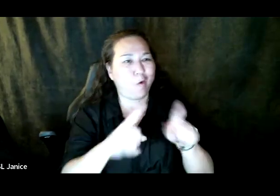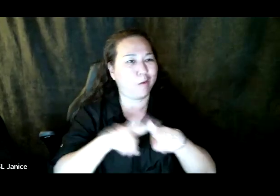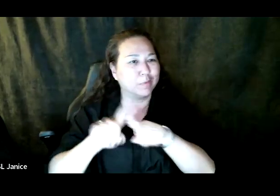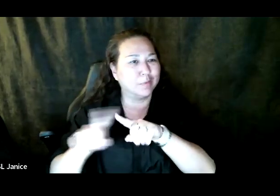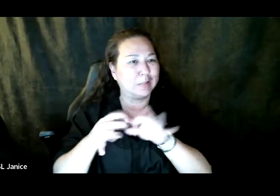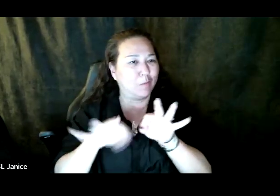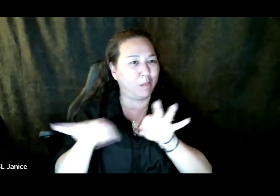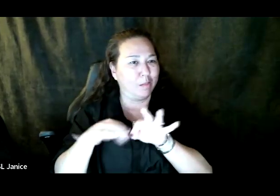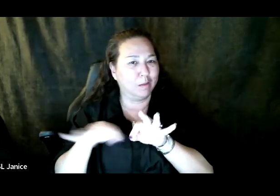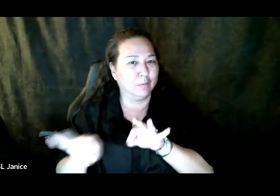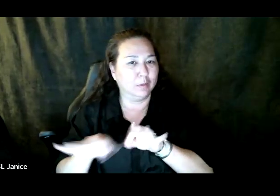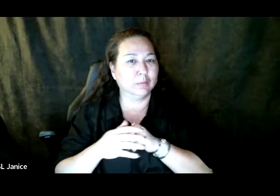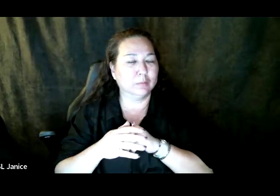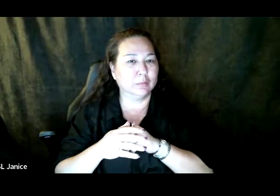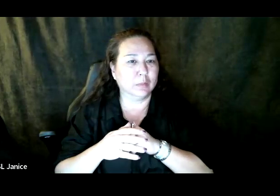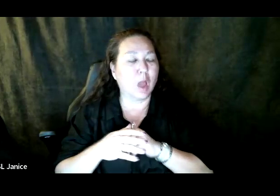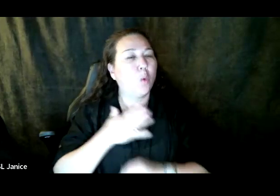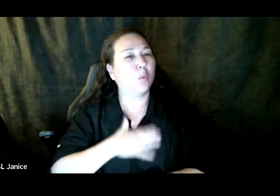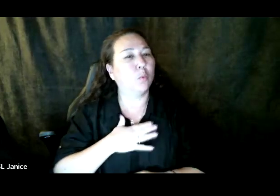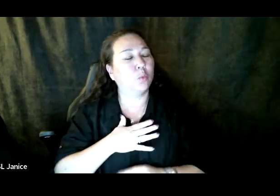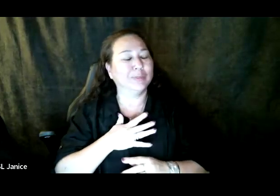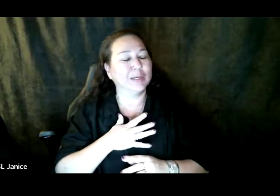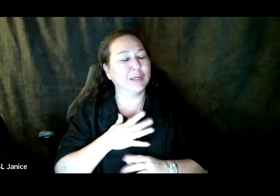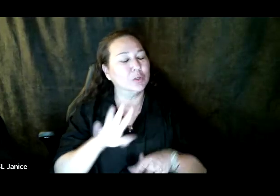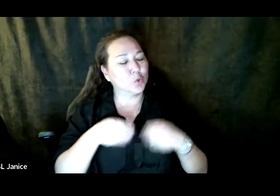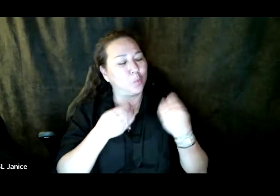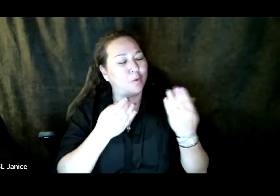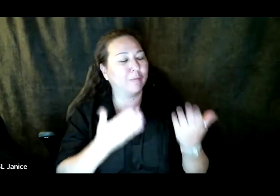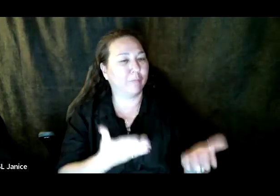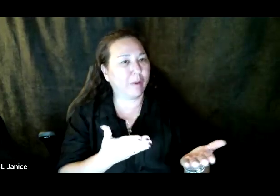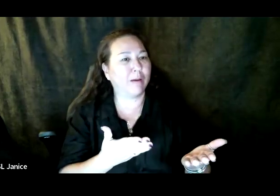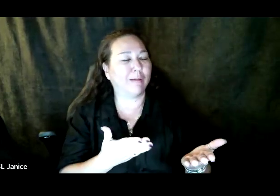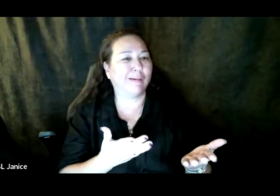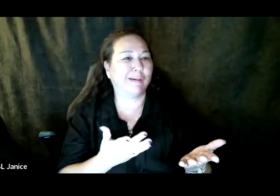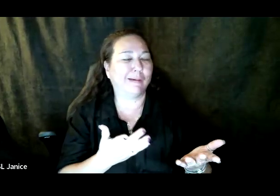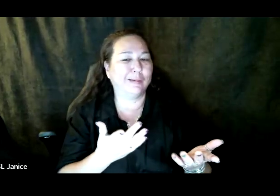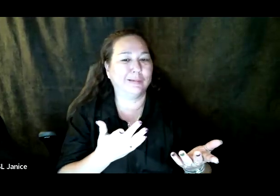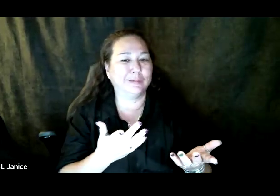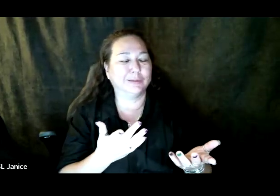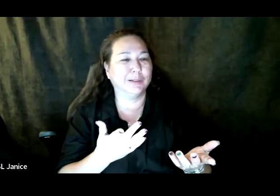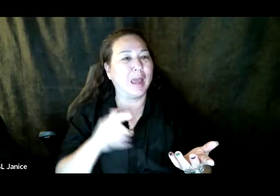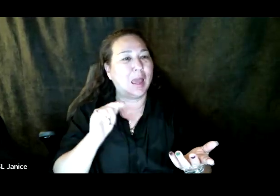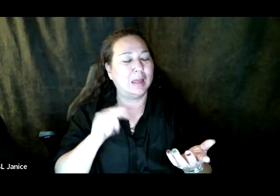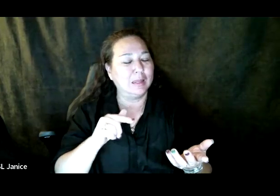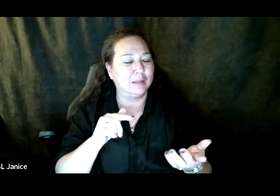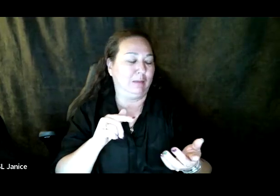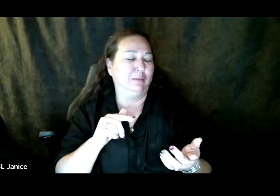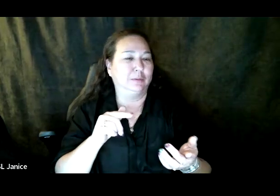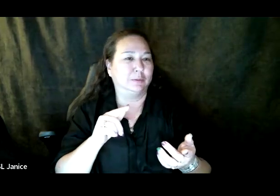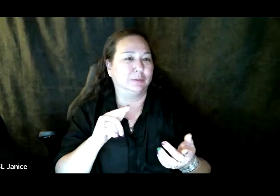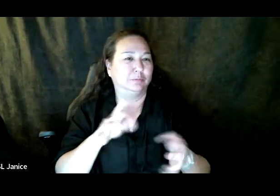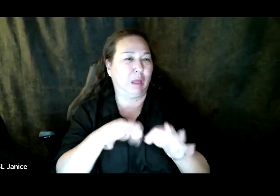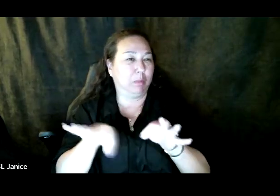pleased to offer live simultaneous interpretation virtually in Spanish,